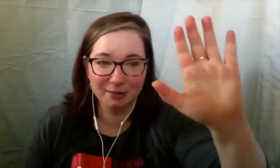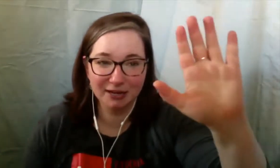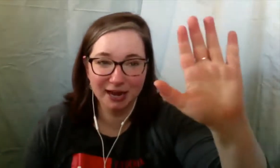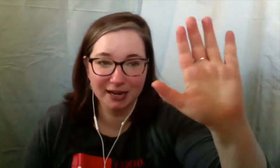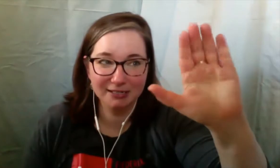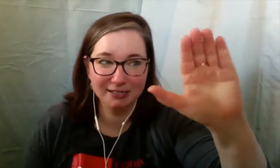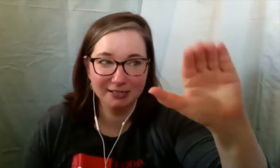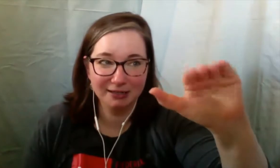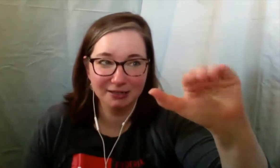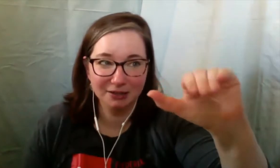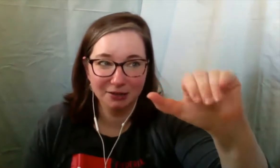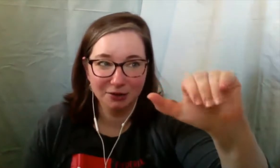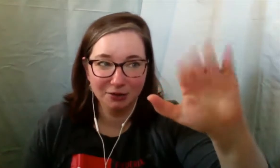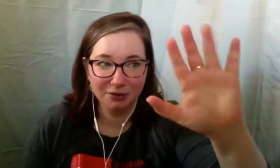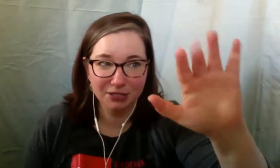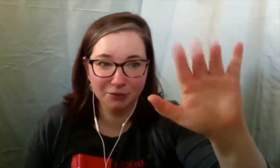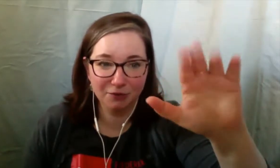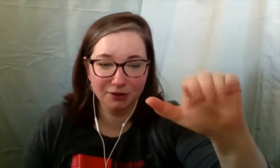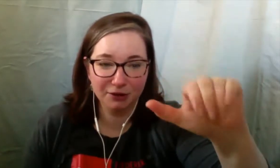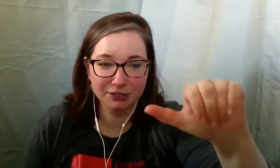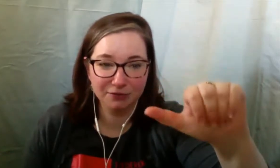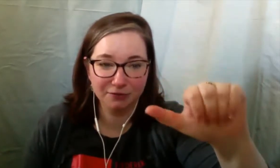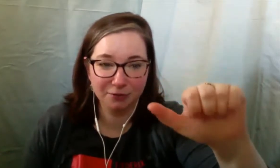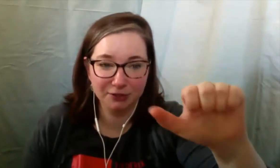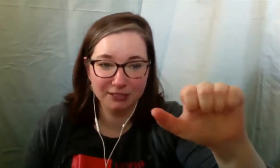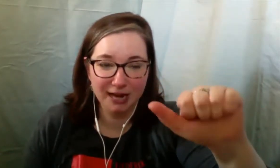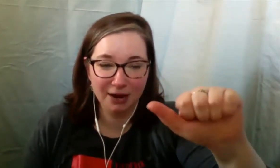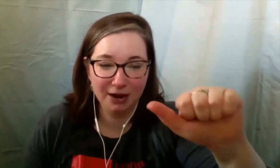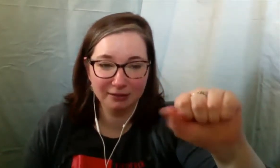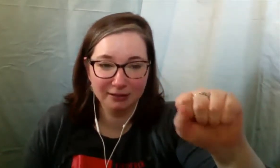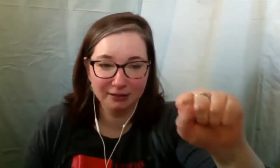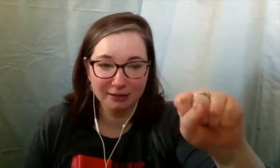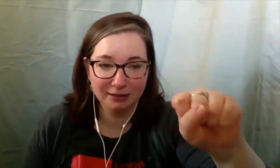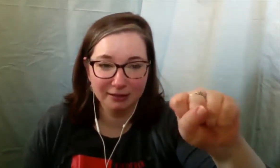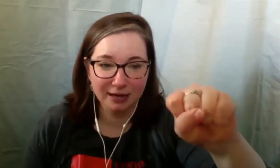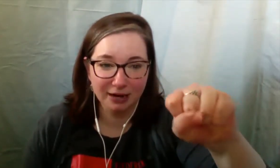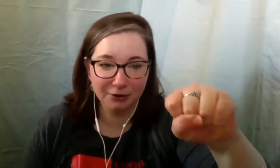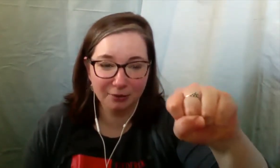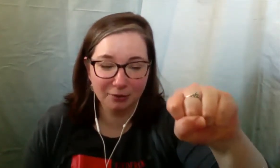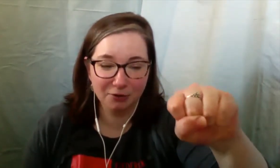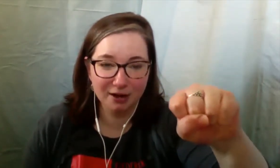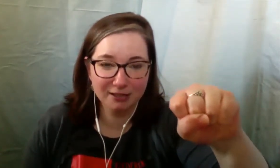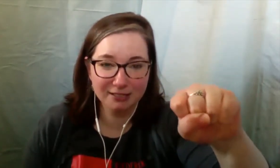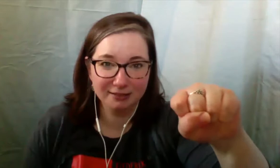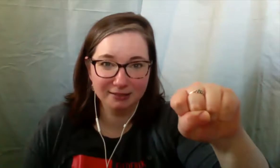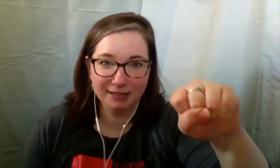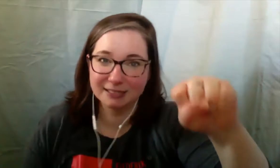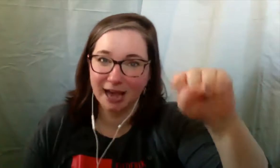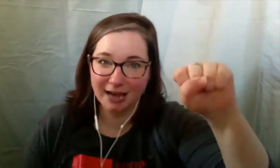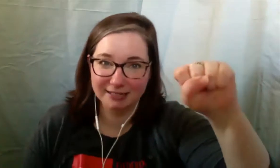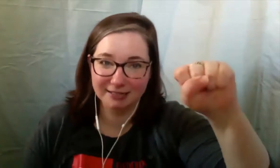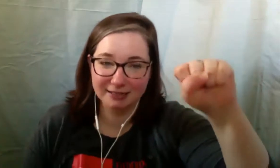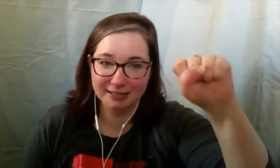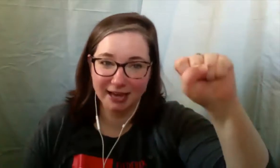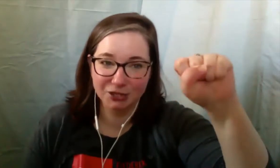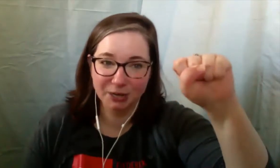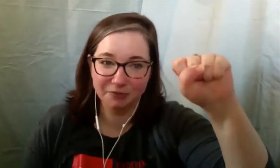hand, these 4 fingers folded down and your thumb across. That's the S. That's the hand shape for the letter